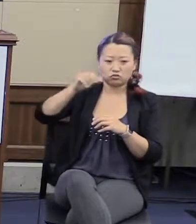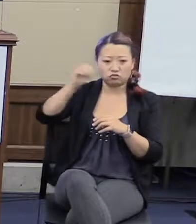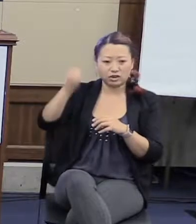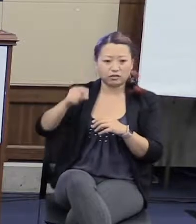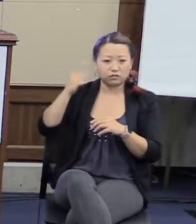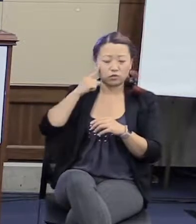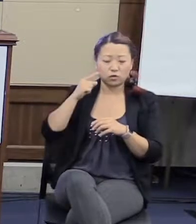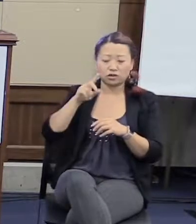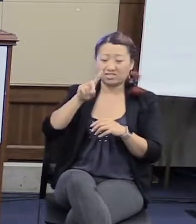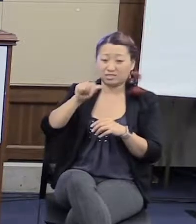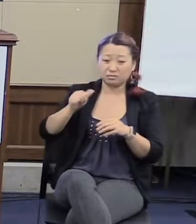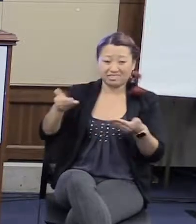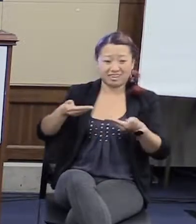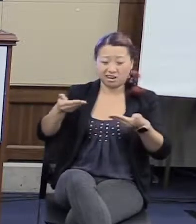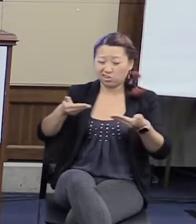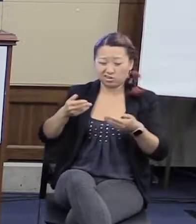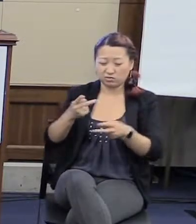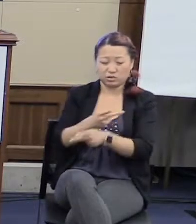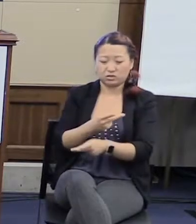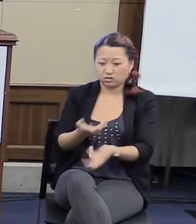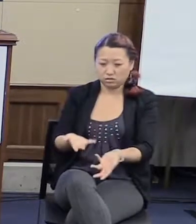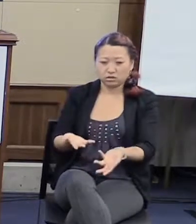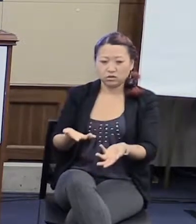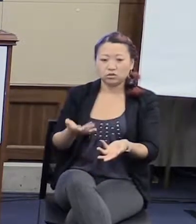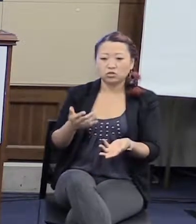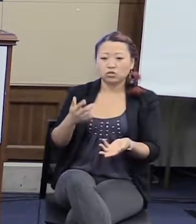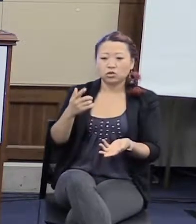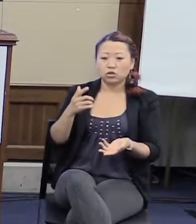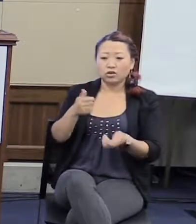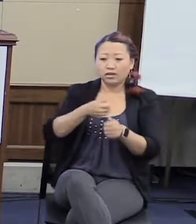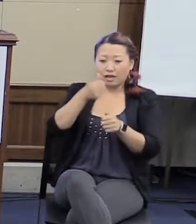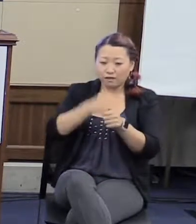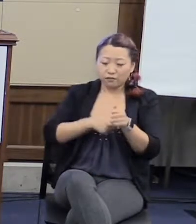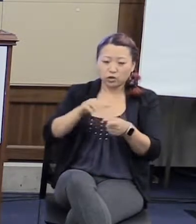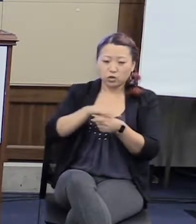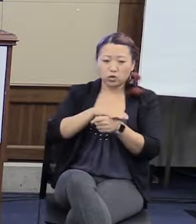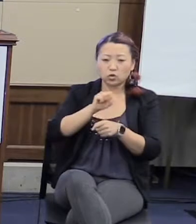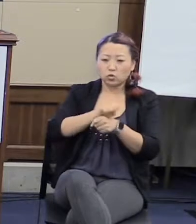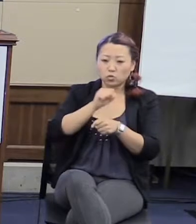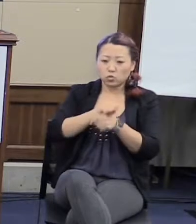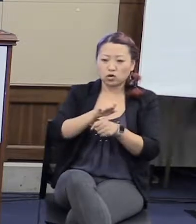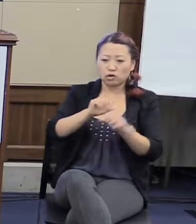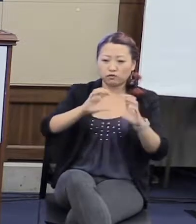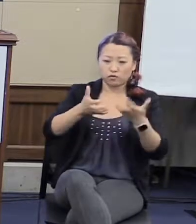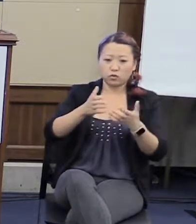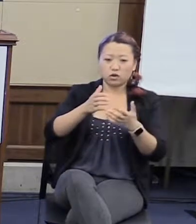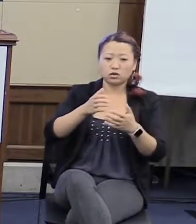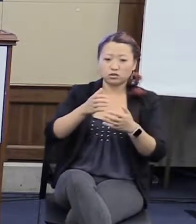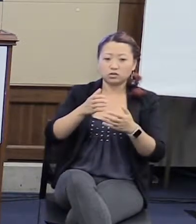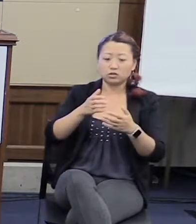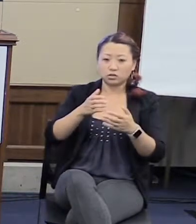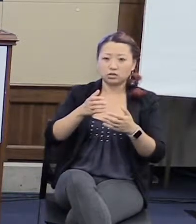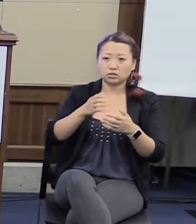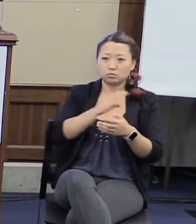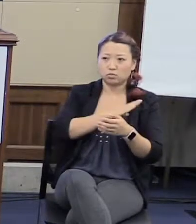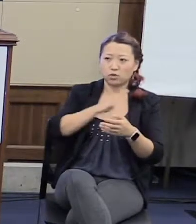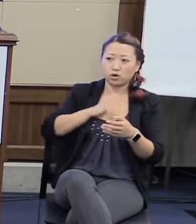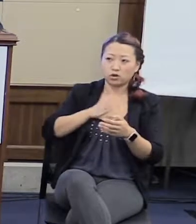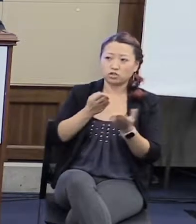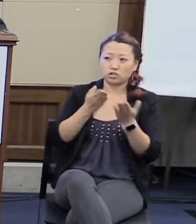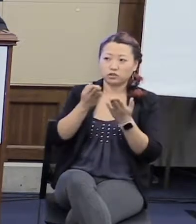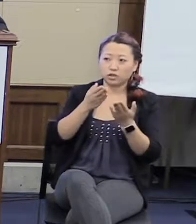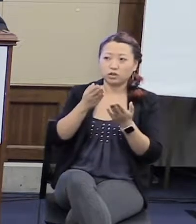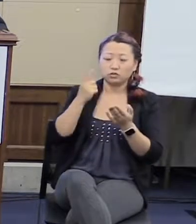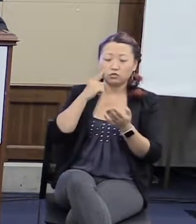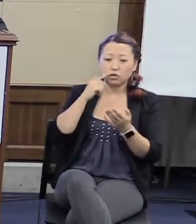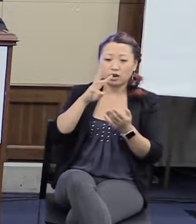success is the fact that there's a disability advocate serving on every local workforce board in Iowa. Every board. And that